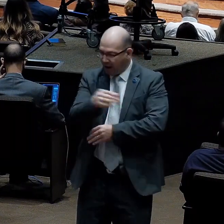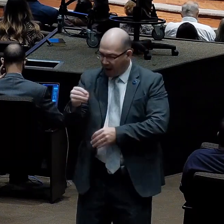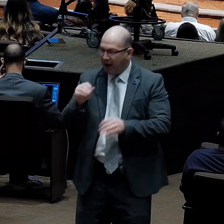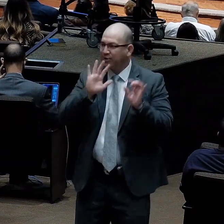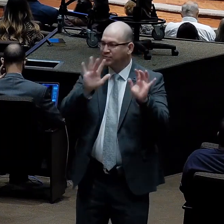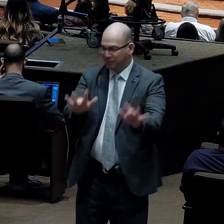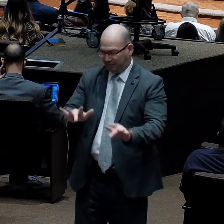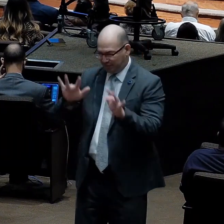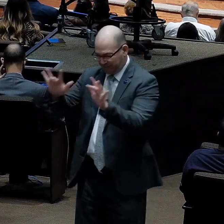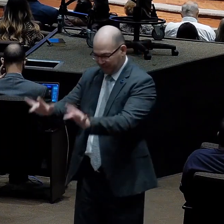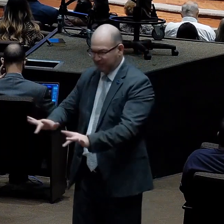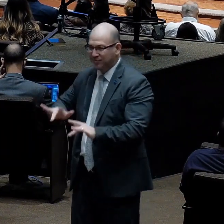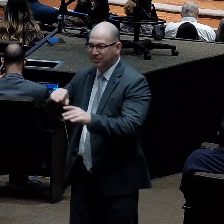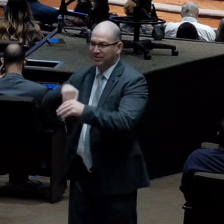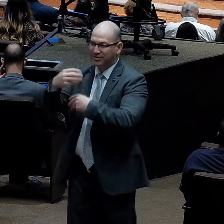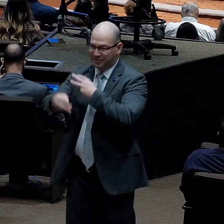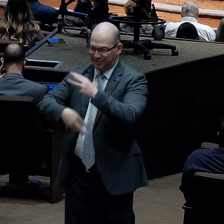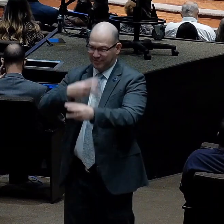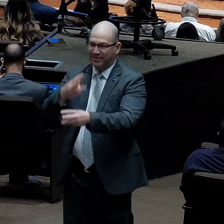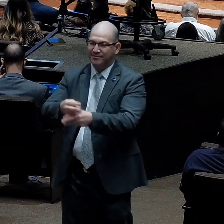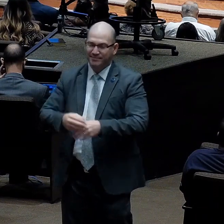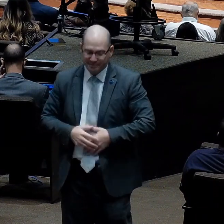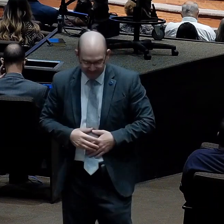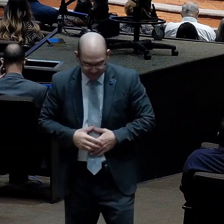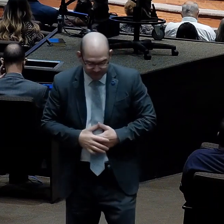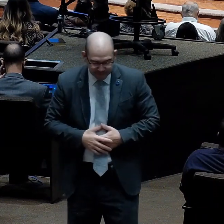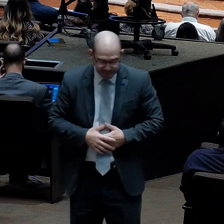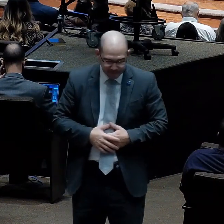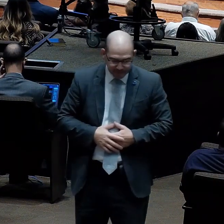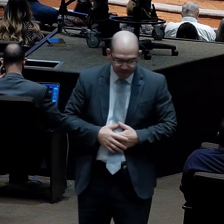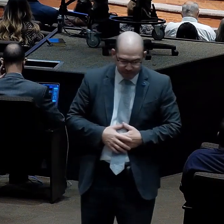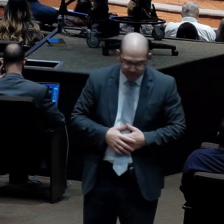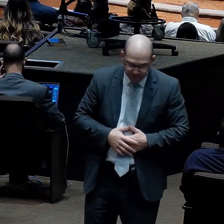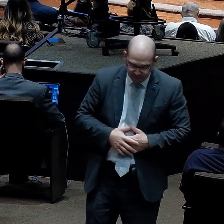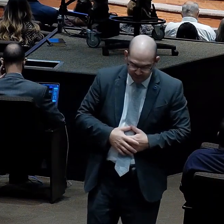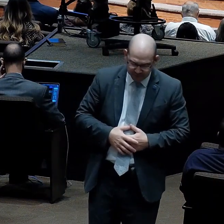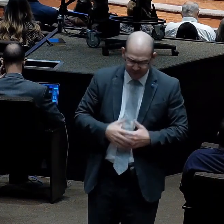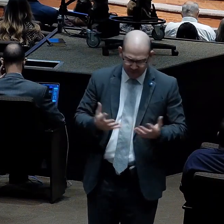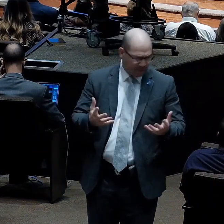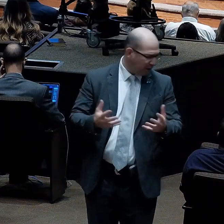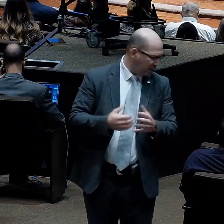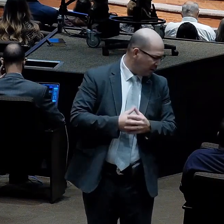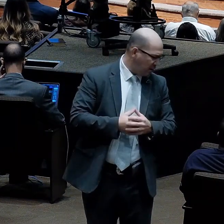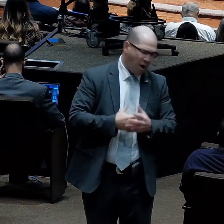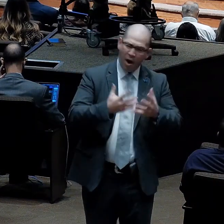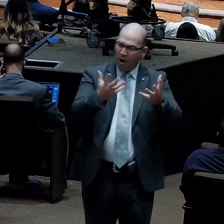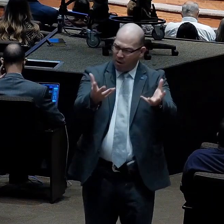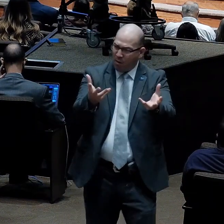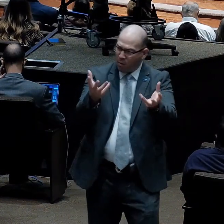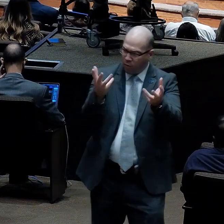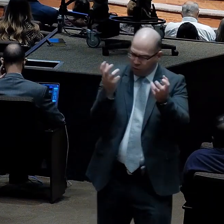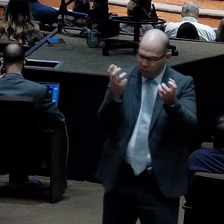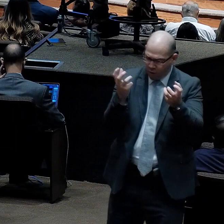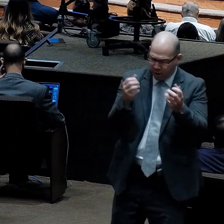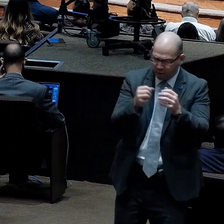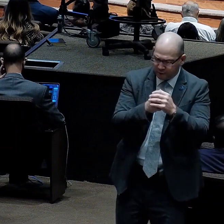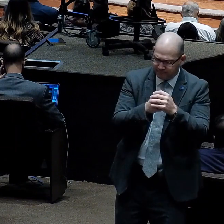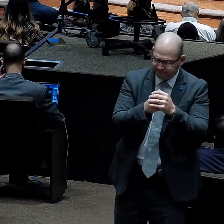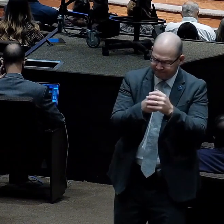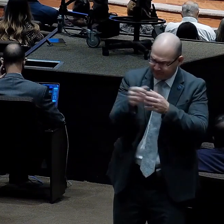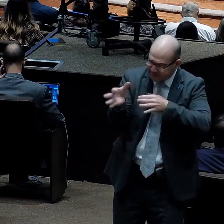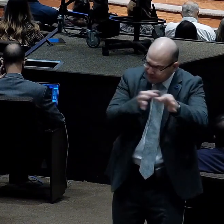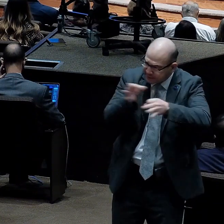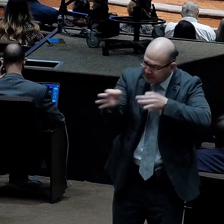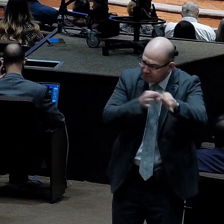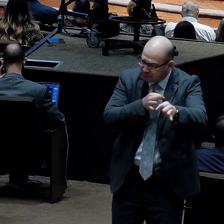world around you. Now, let me speak to you about this matter of deploying justice mercifully. First